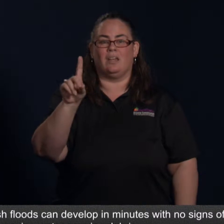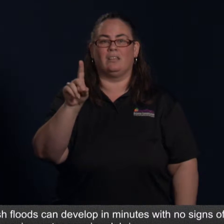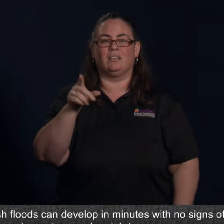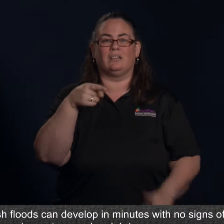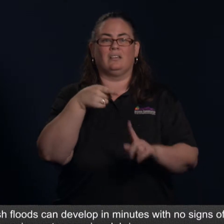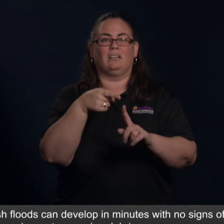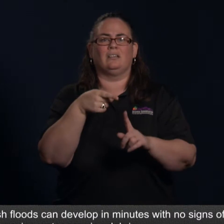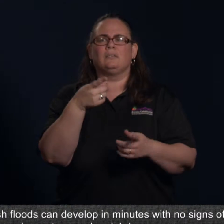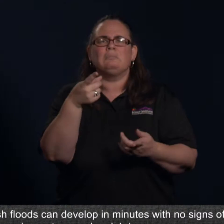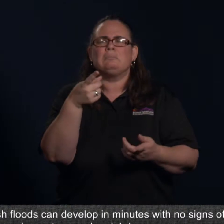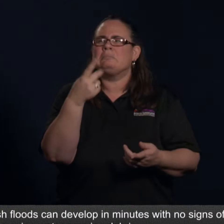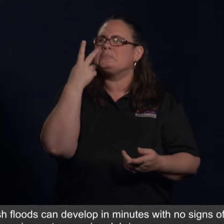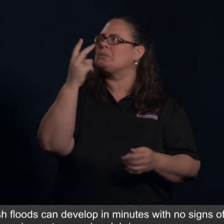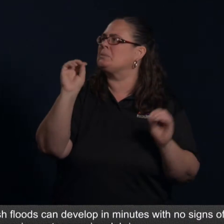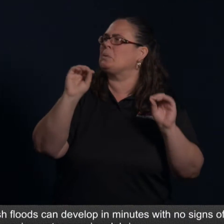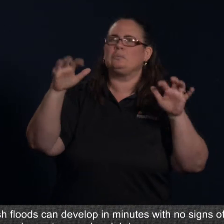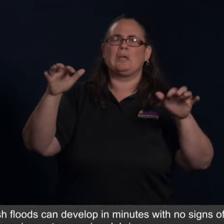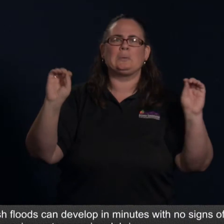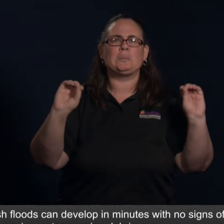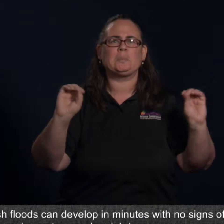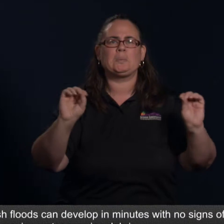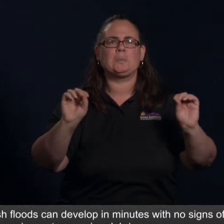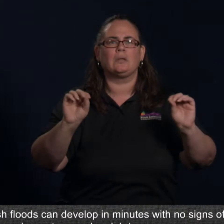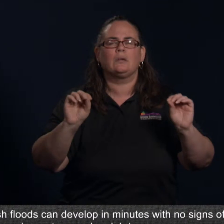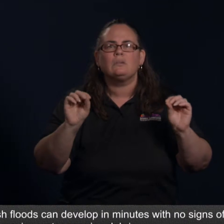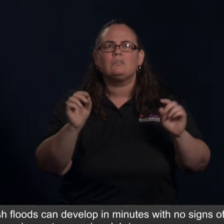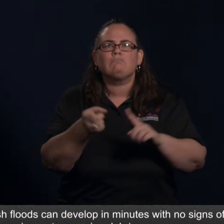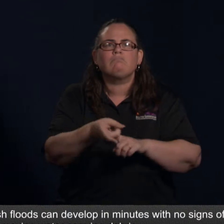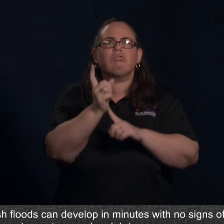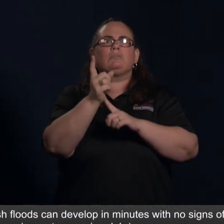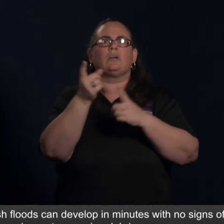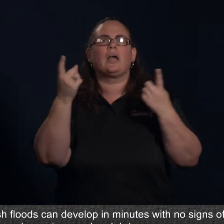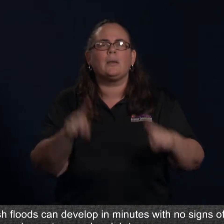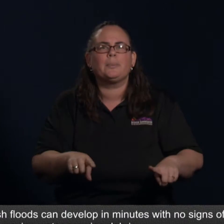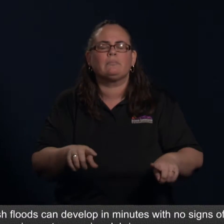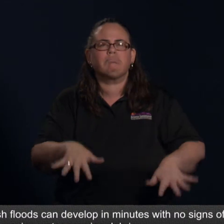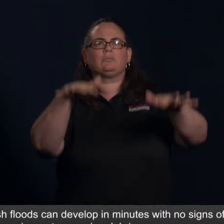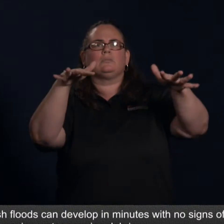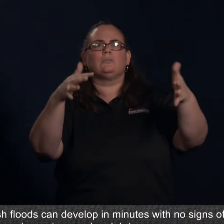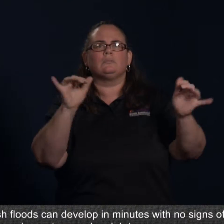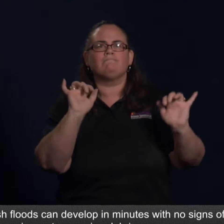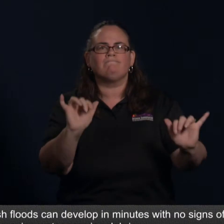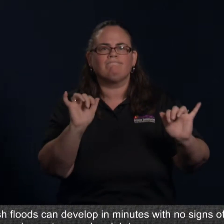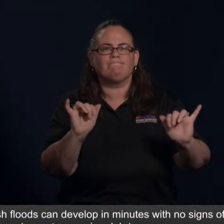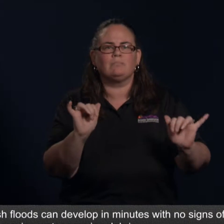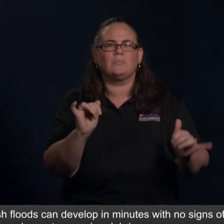Flash floods can develop in minutes with no signs of rain nearby,